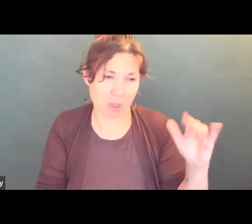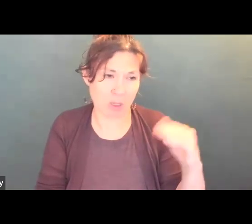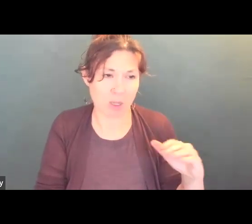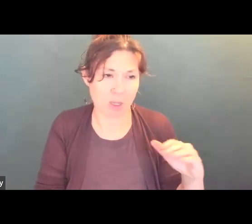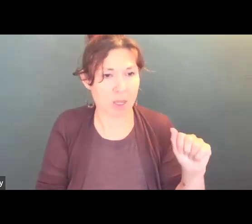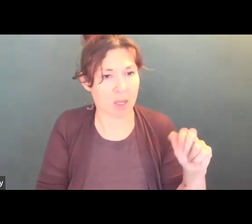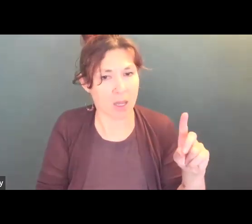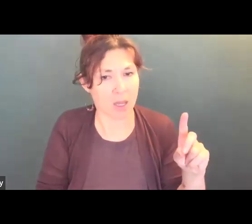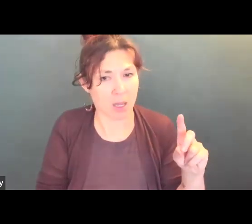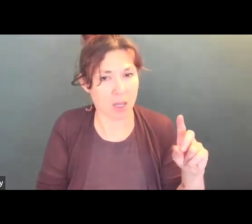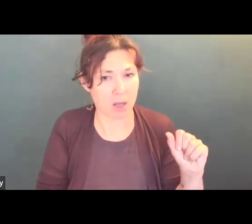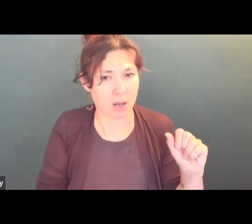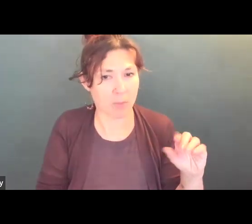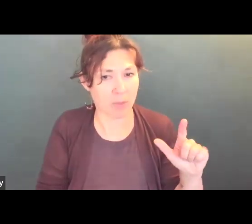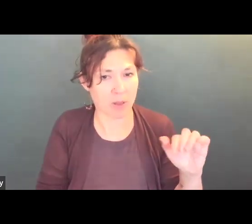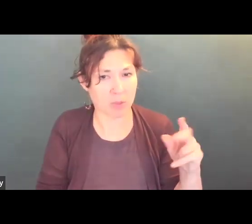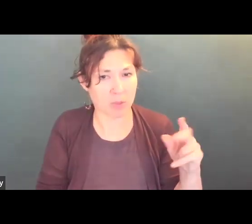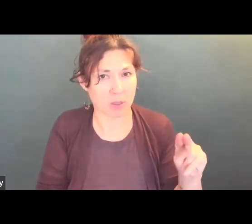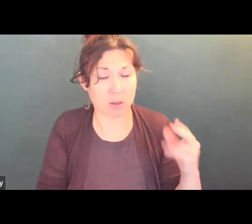Mr. Culpepper.